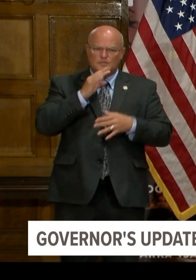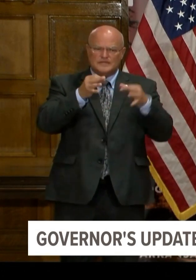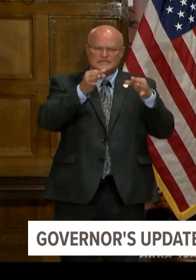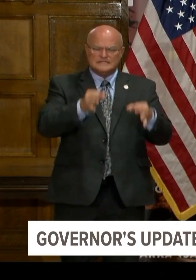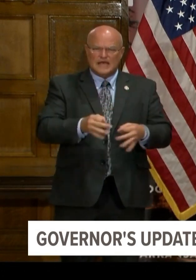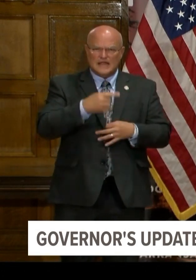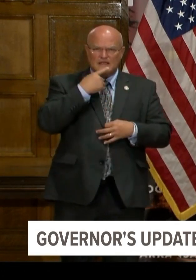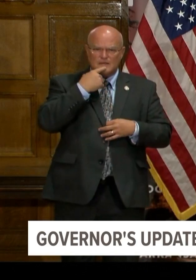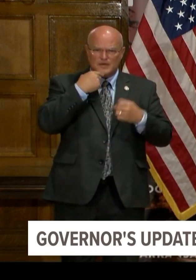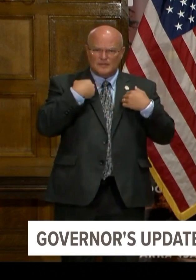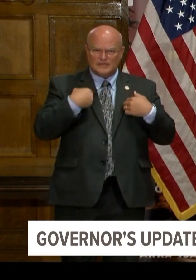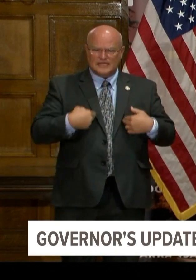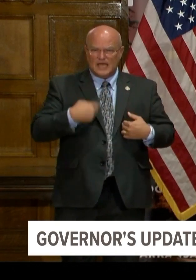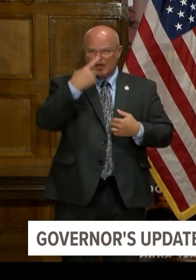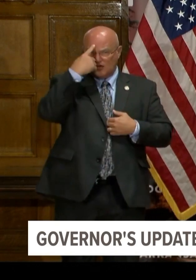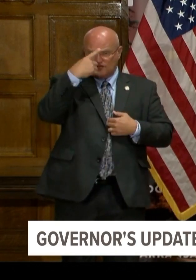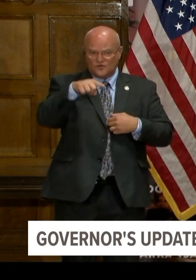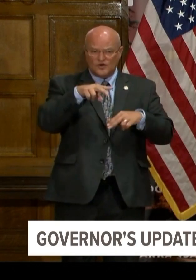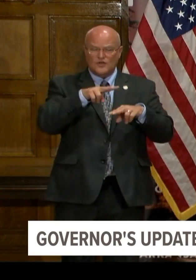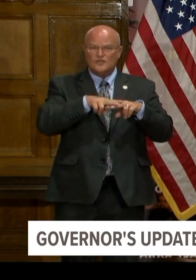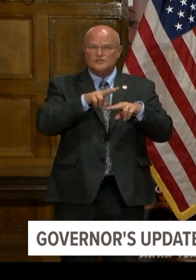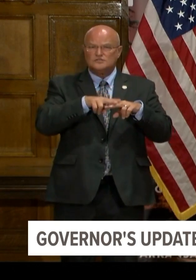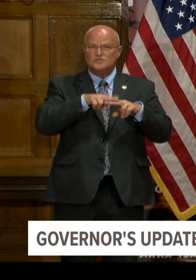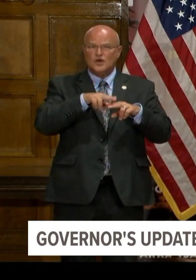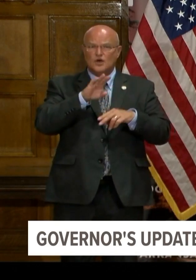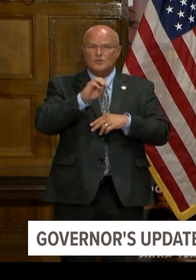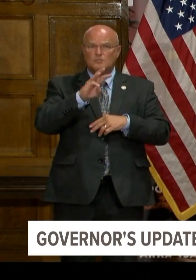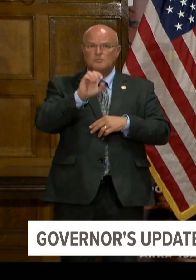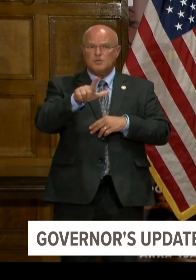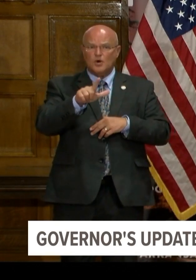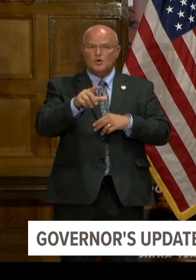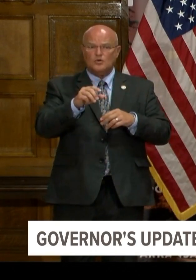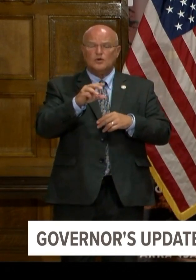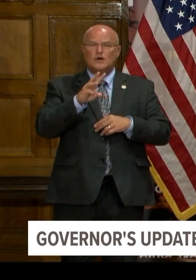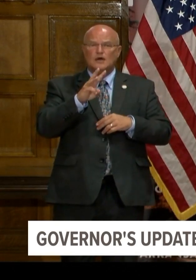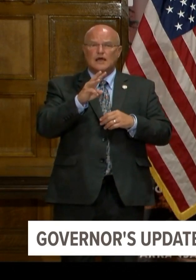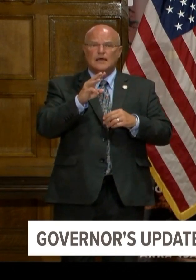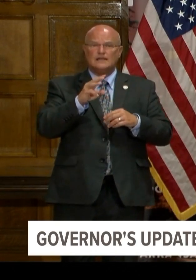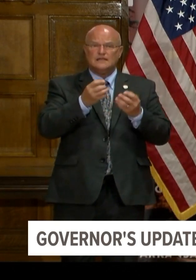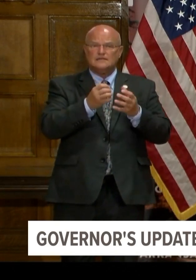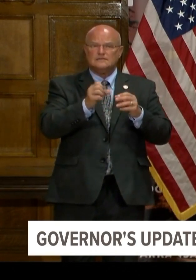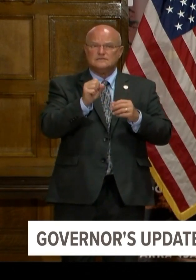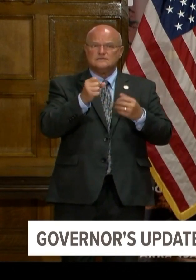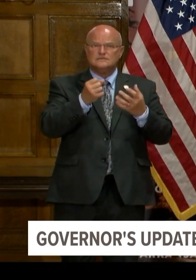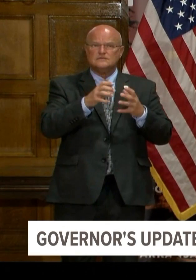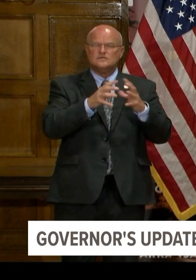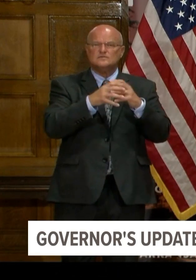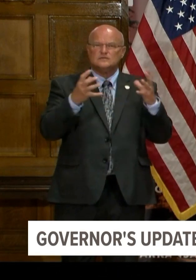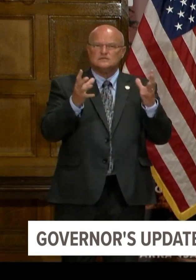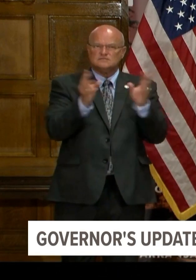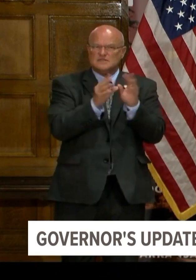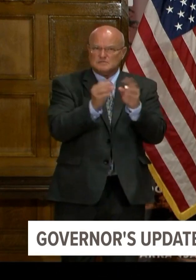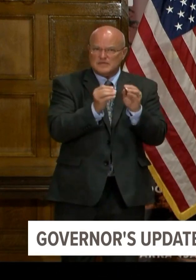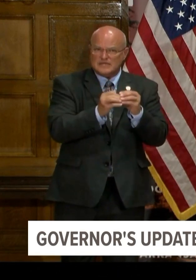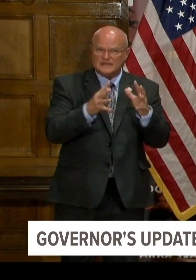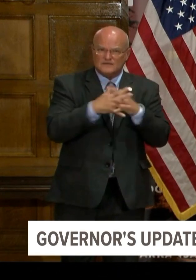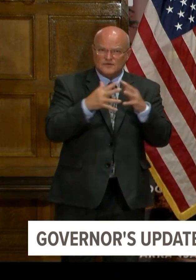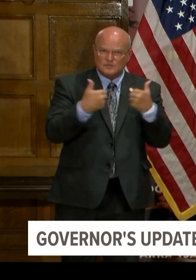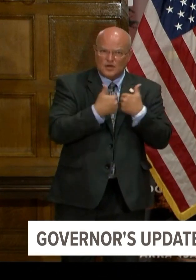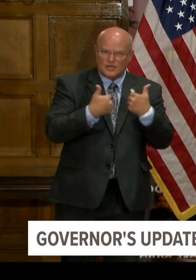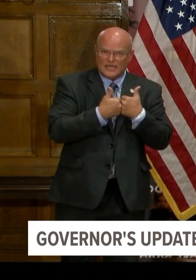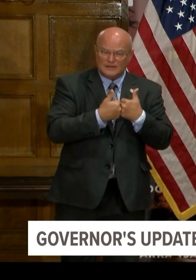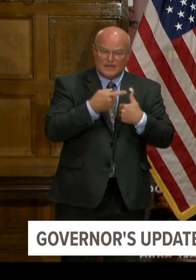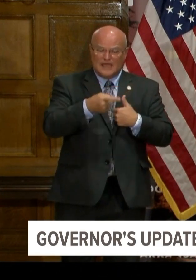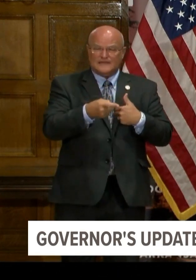be for the Salt Bowl at War Memorial Stadium. They would be deciding and debating what kind of guidelines should